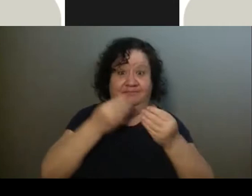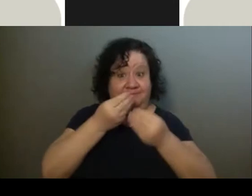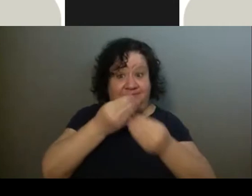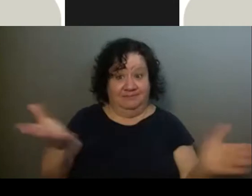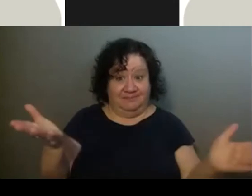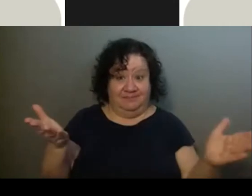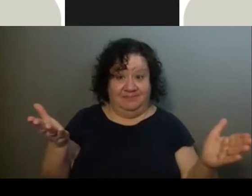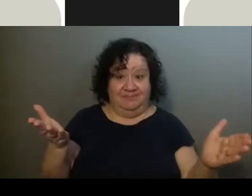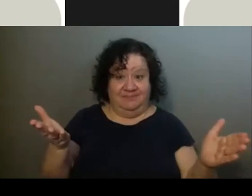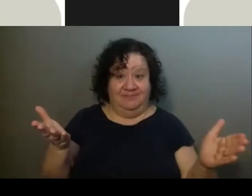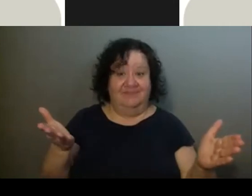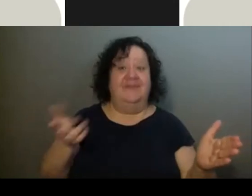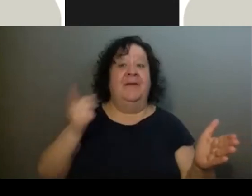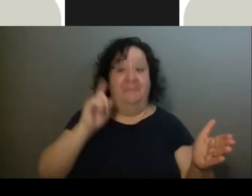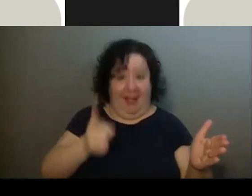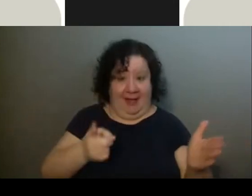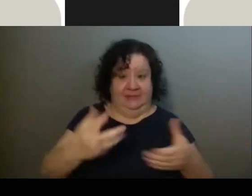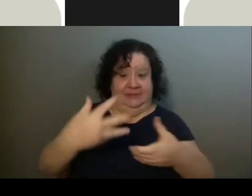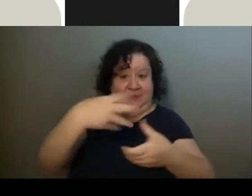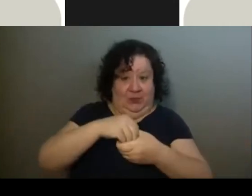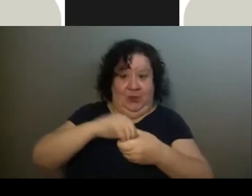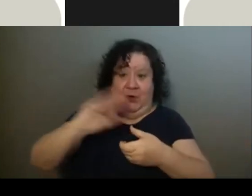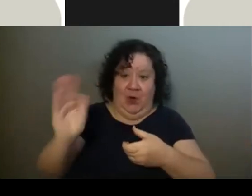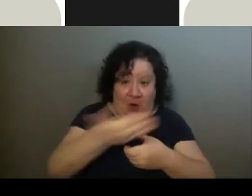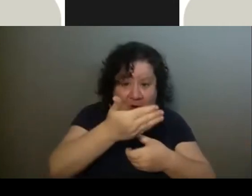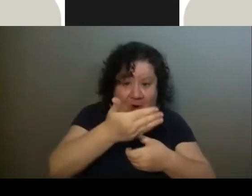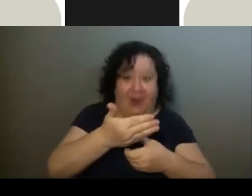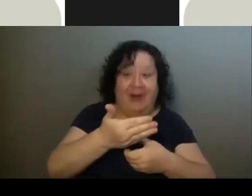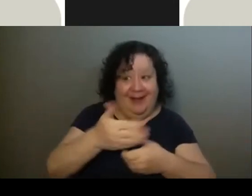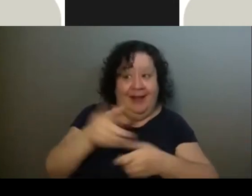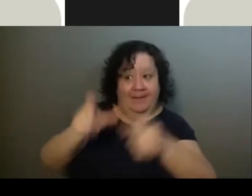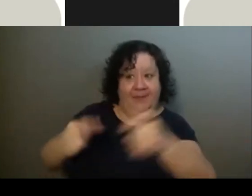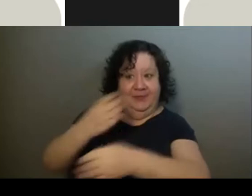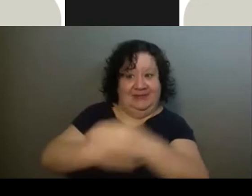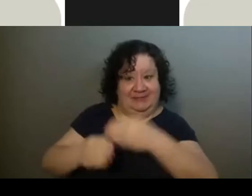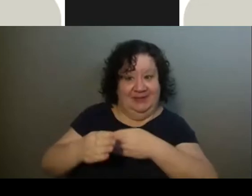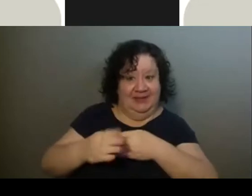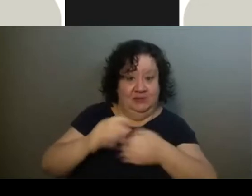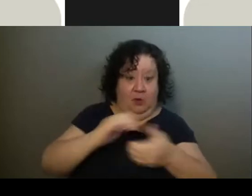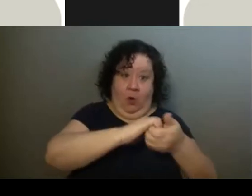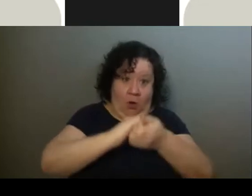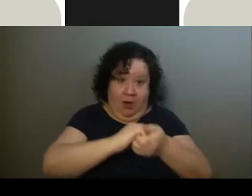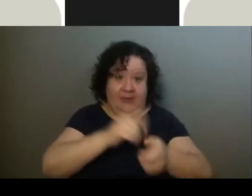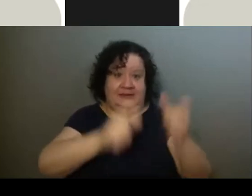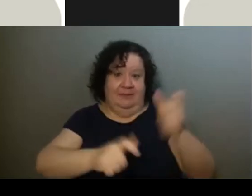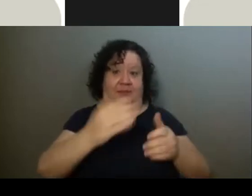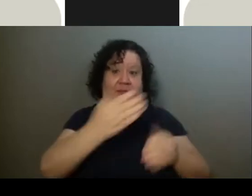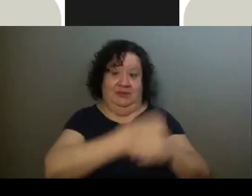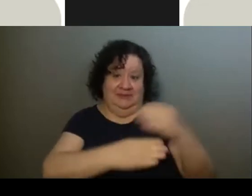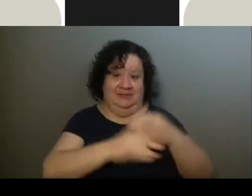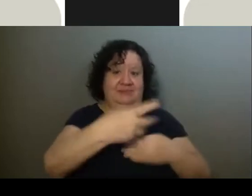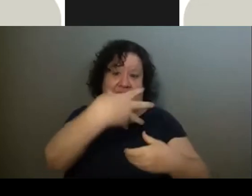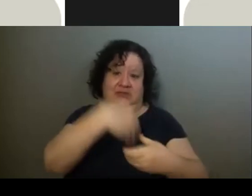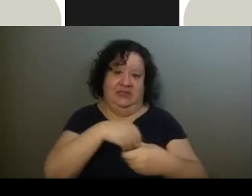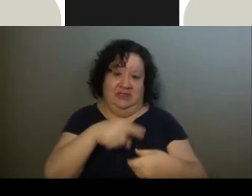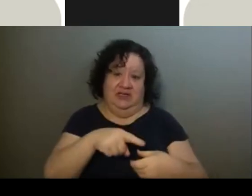importance of OPD is coming to engage. Some of this is already happening at national level. One thing that is, there's so